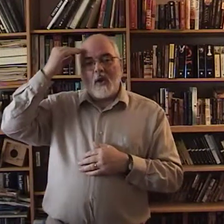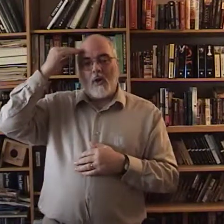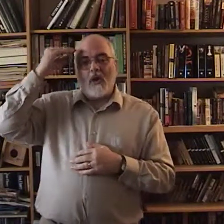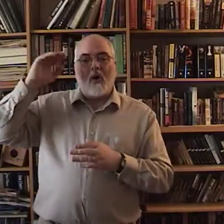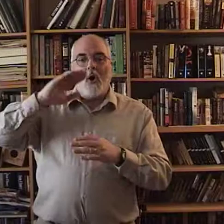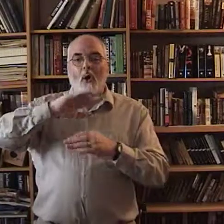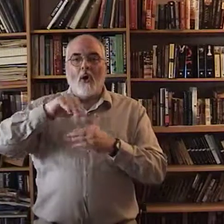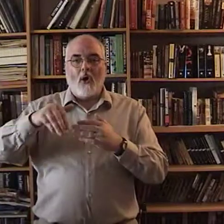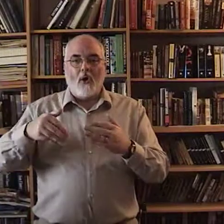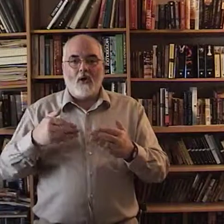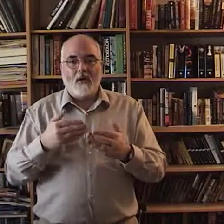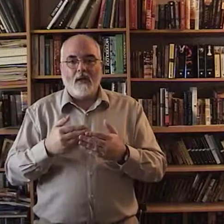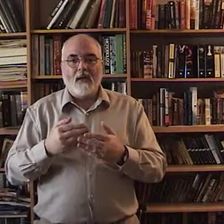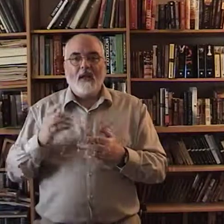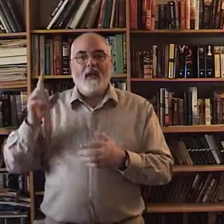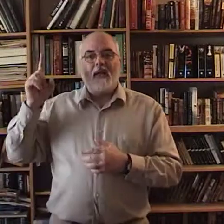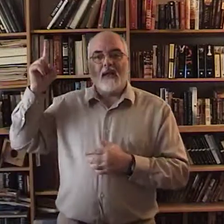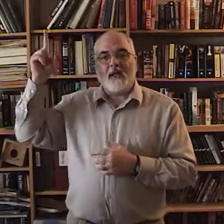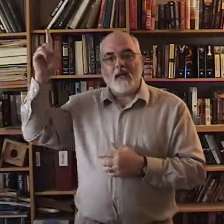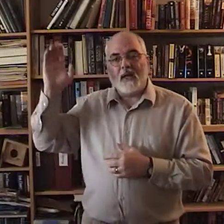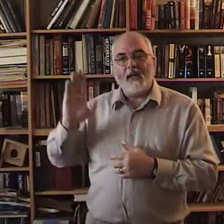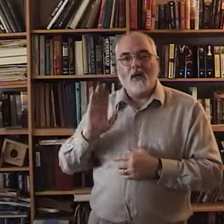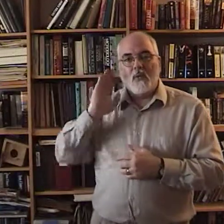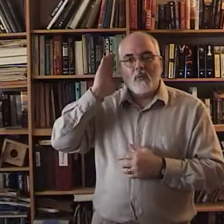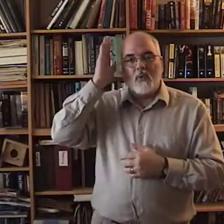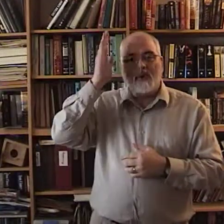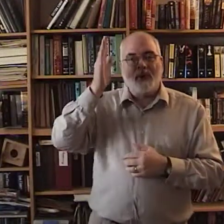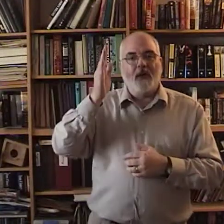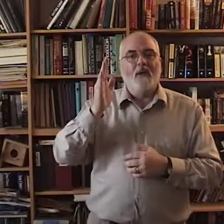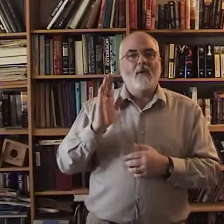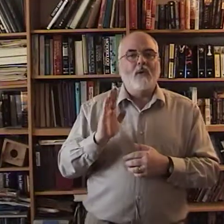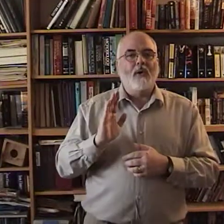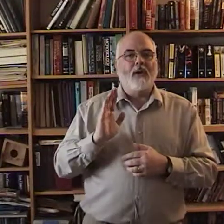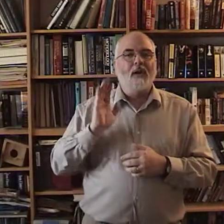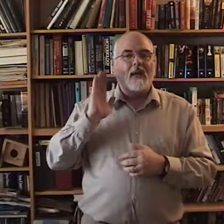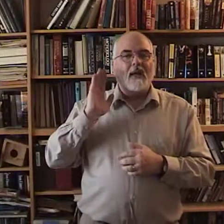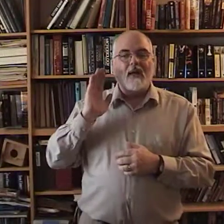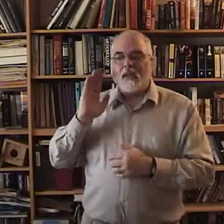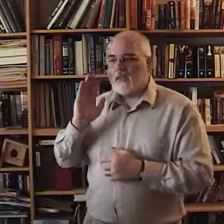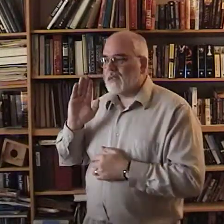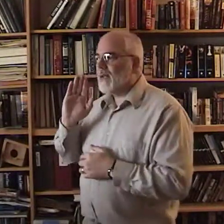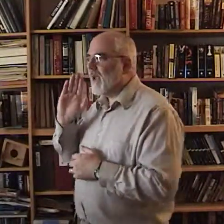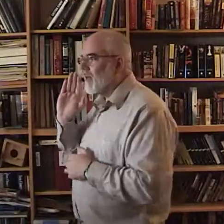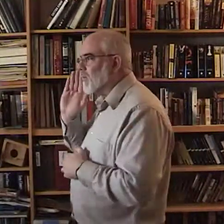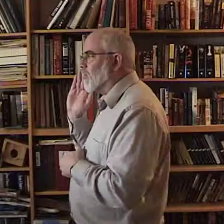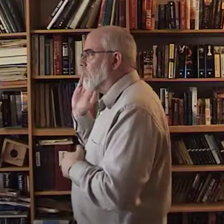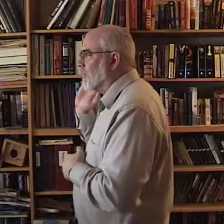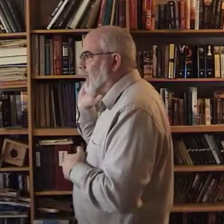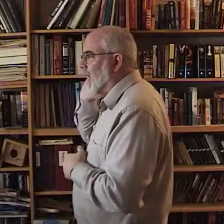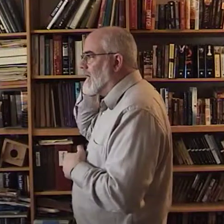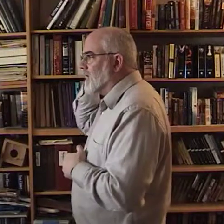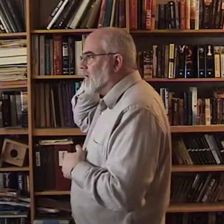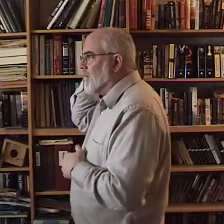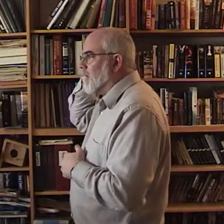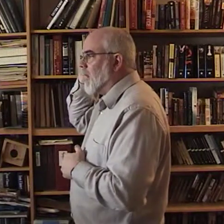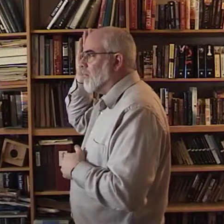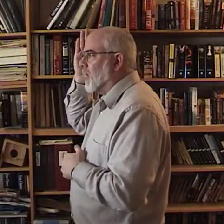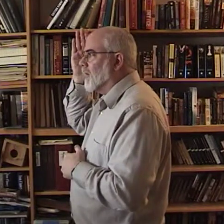Knowing all he would is the hand is coming up over the